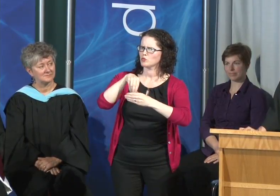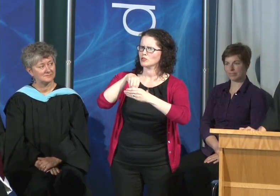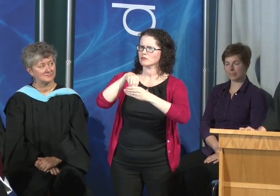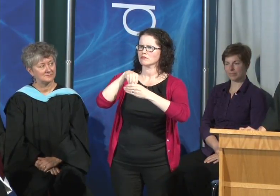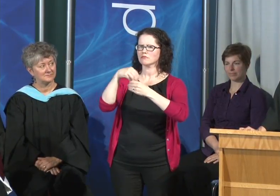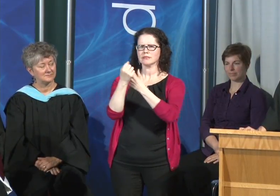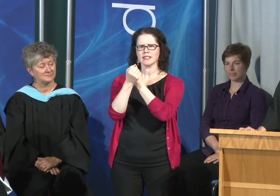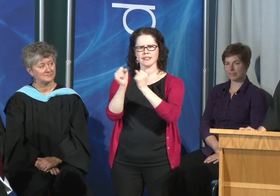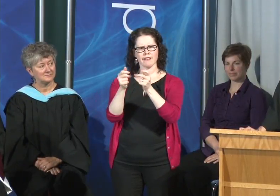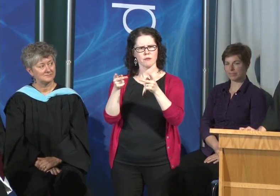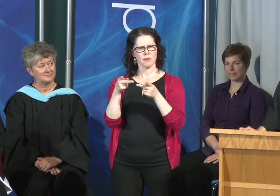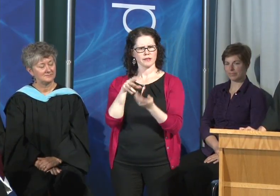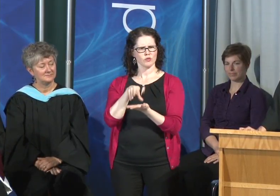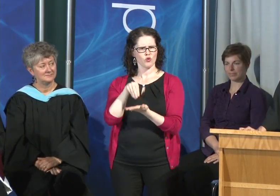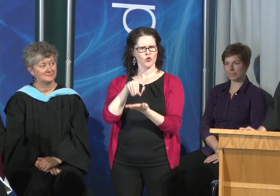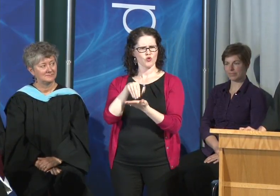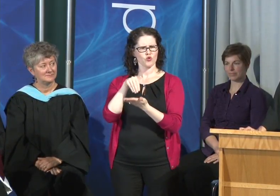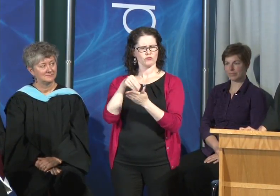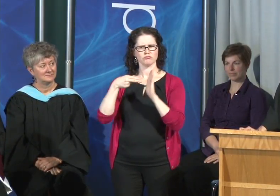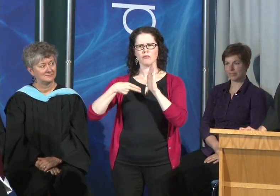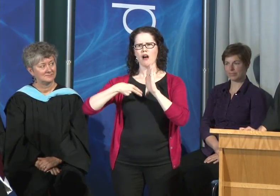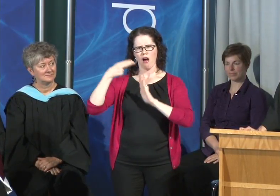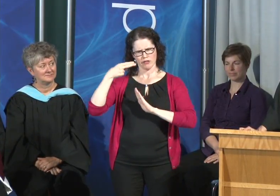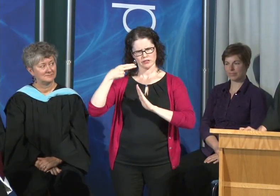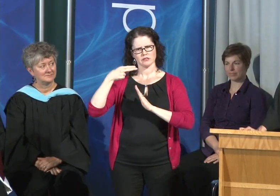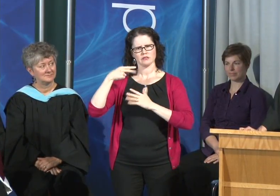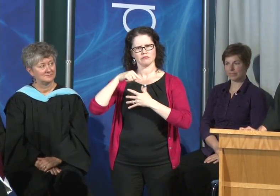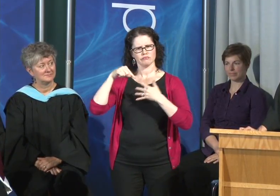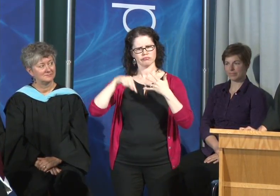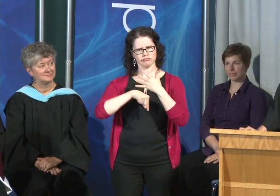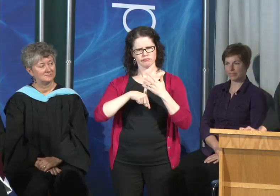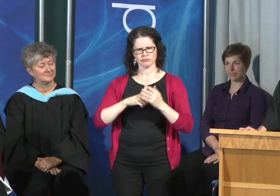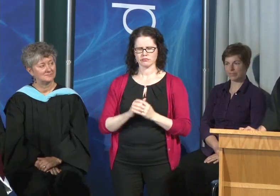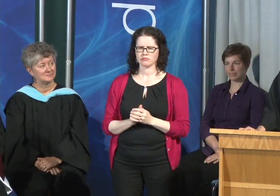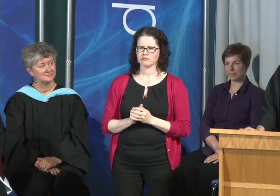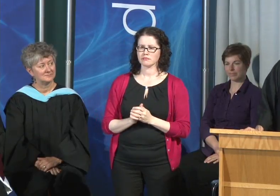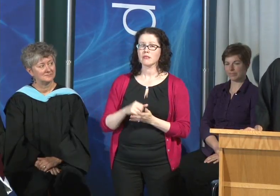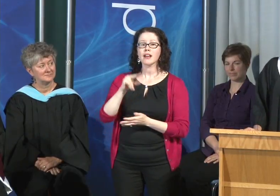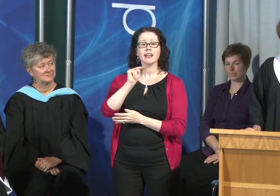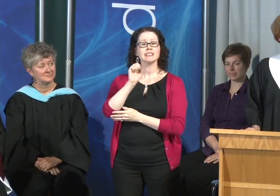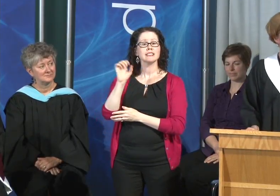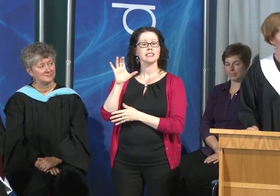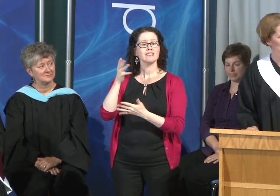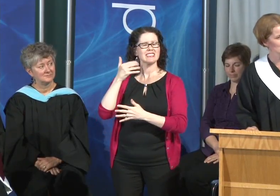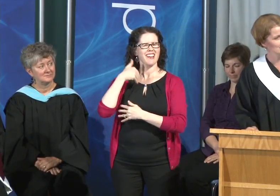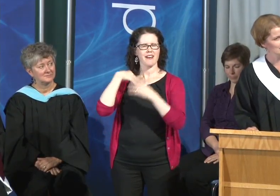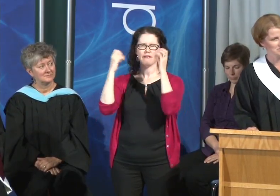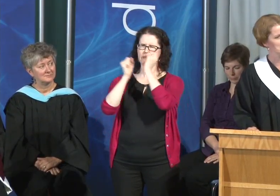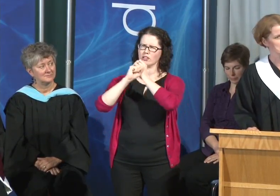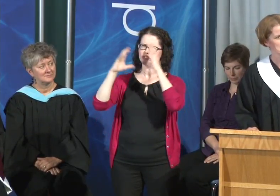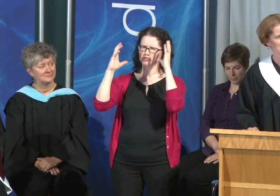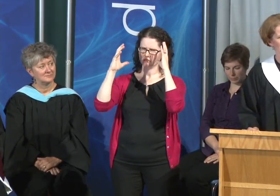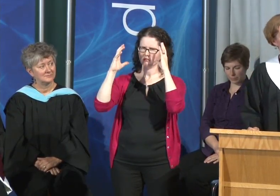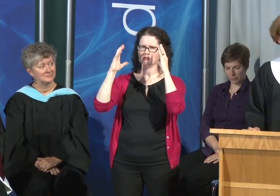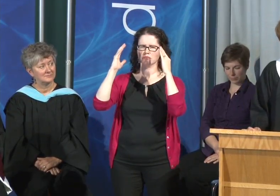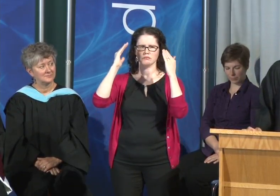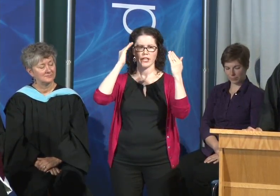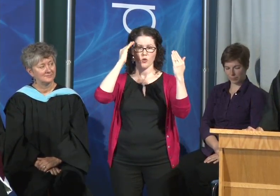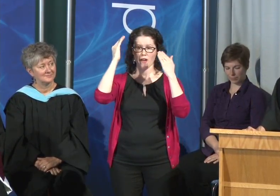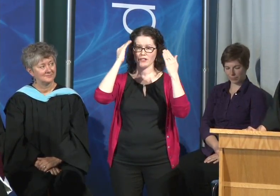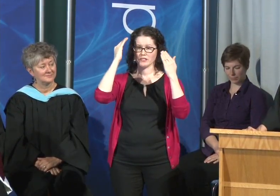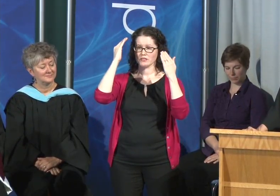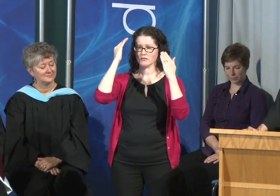integrity. It is led by vision and the awareness that change is